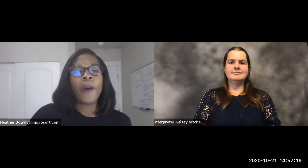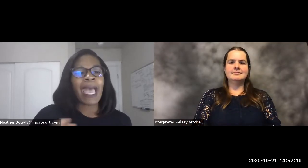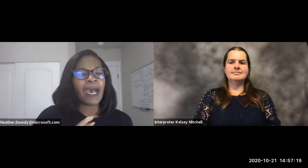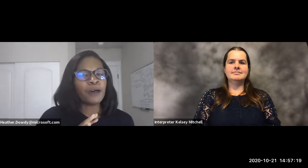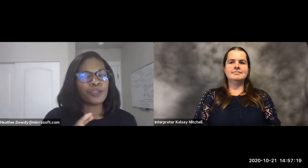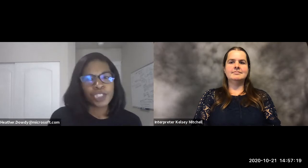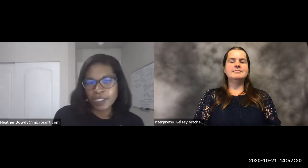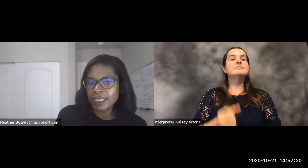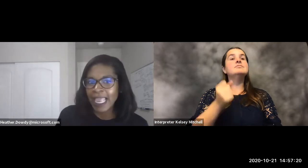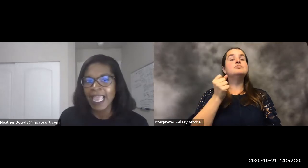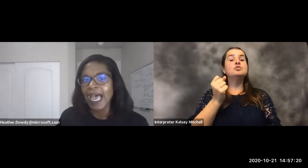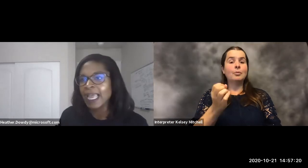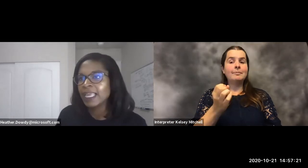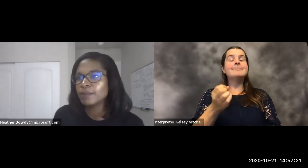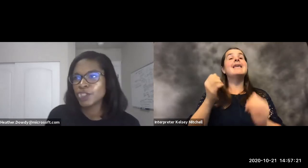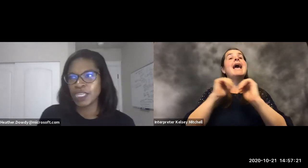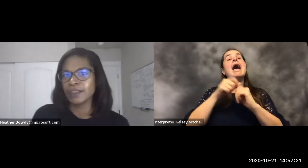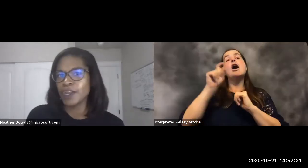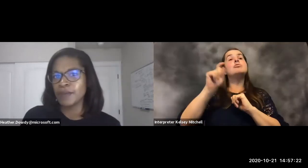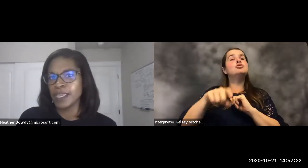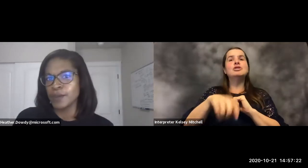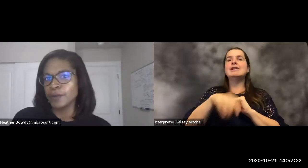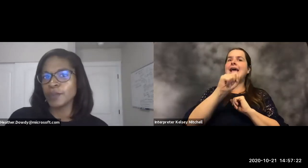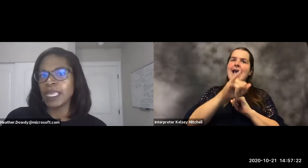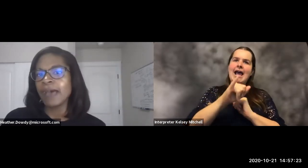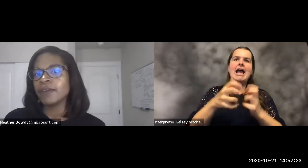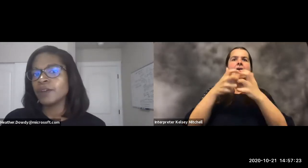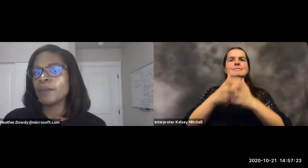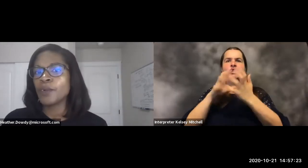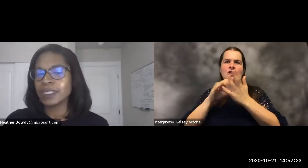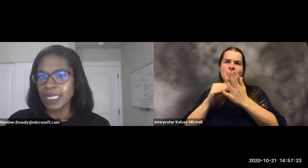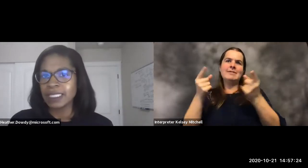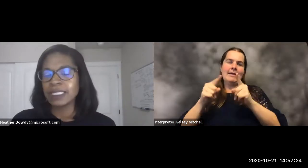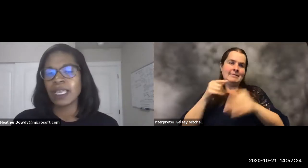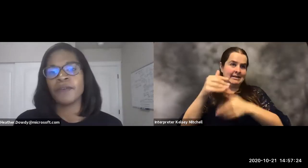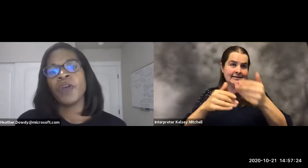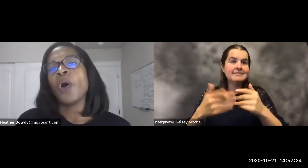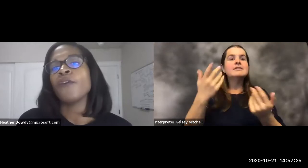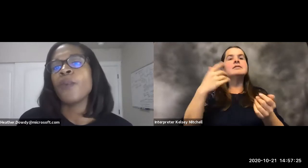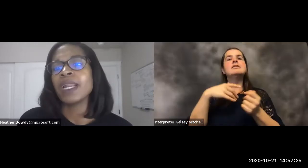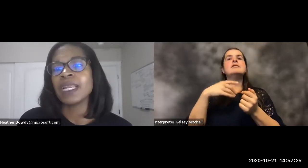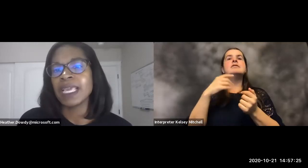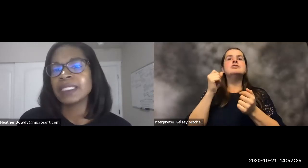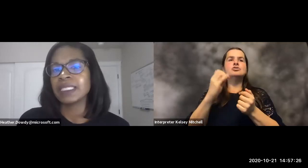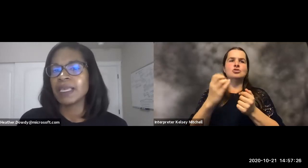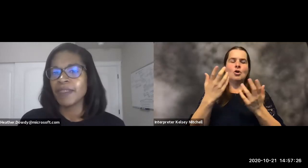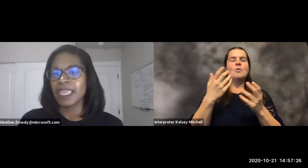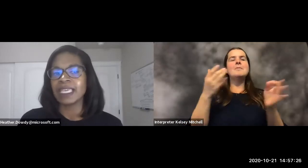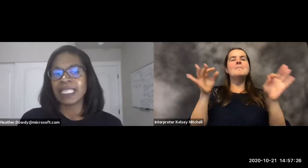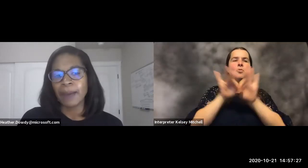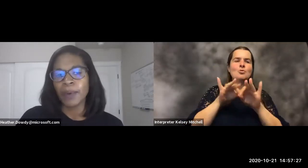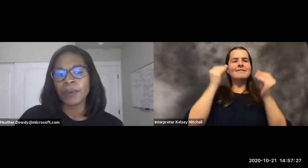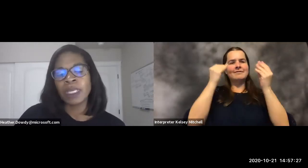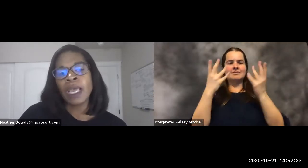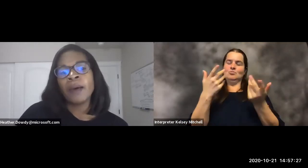So how should AI and machine learning be used? We have a little bit more sense of what it is and some of